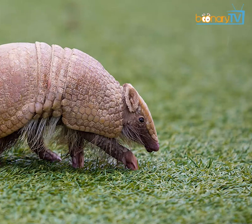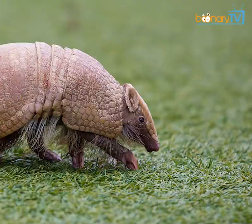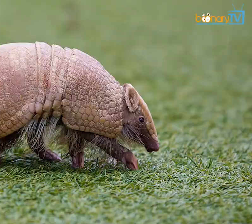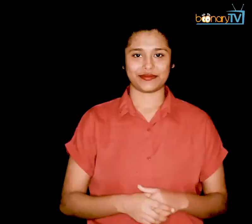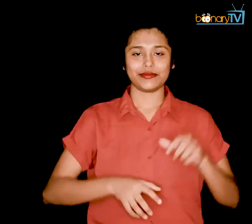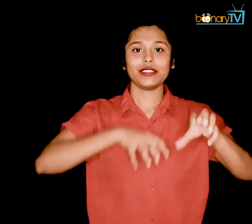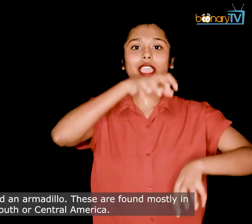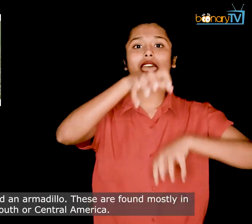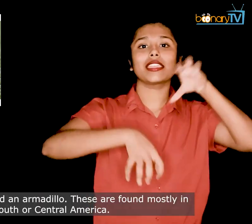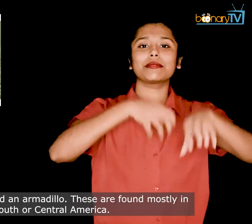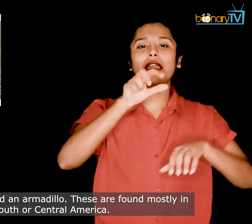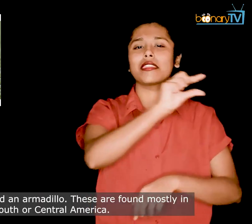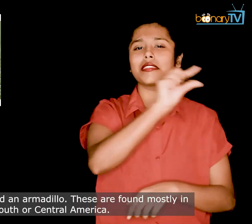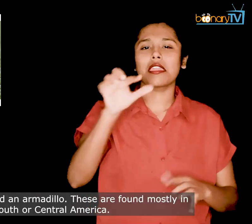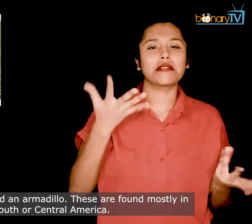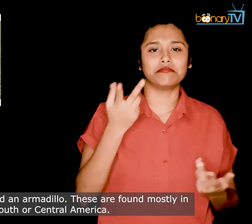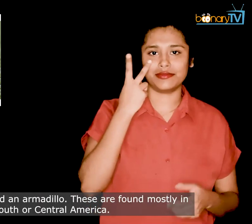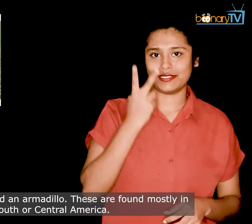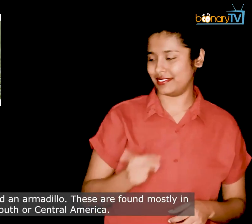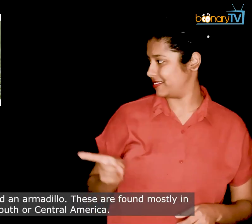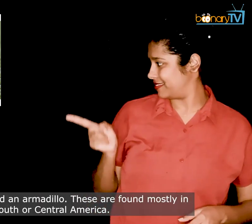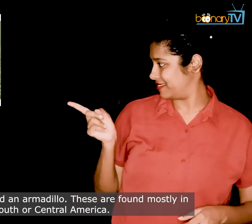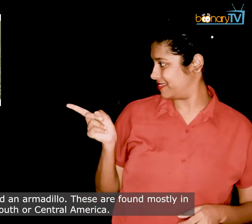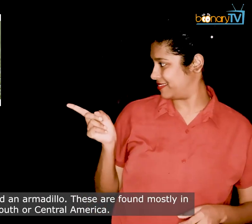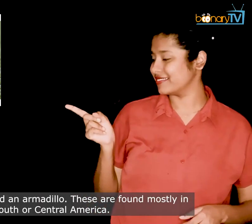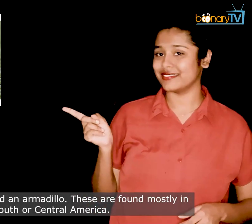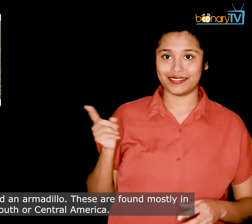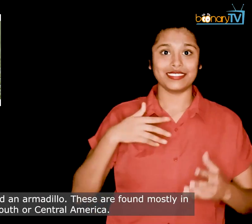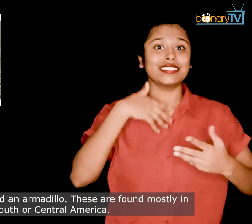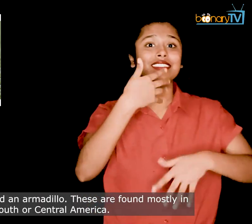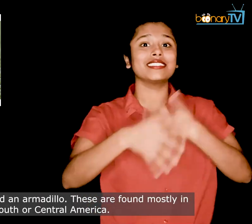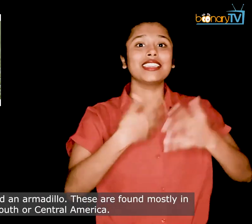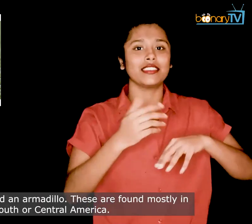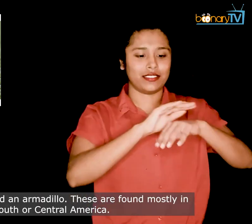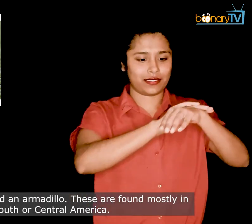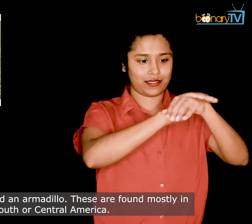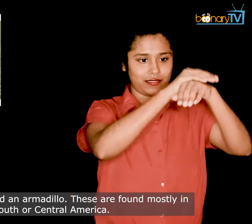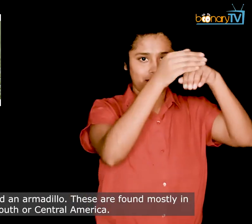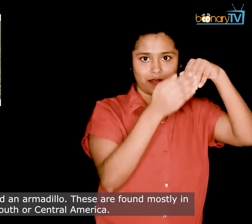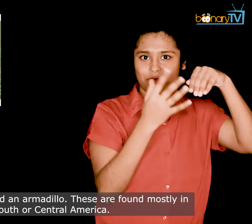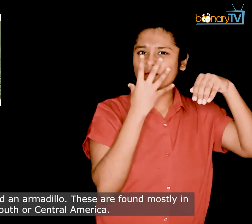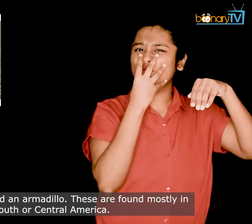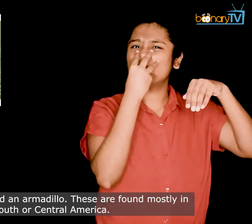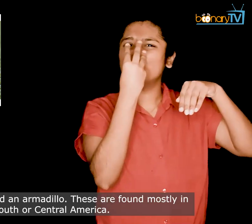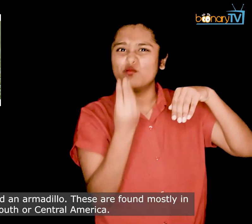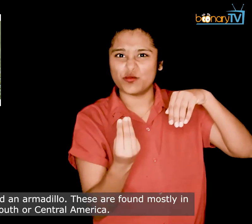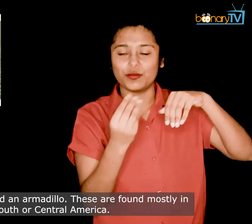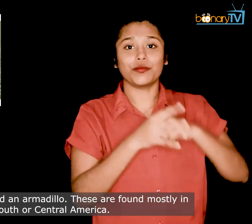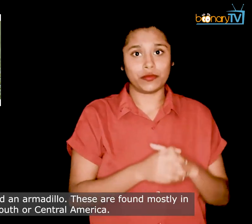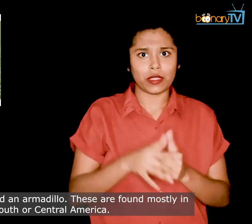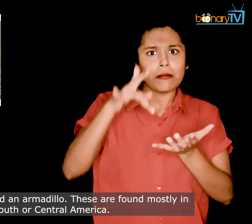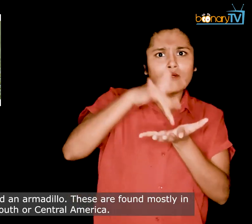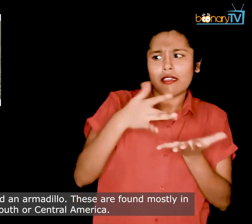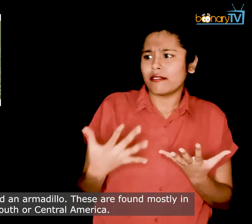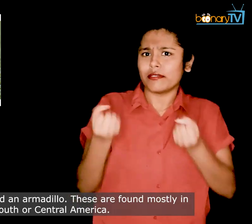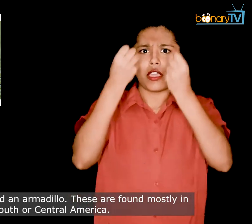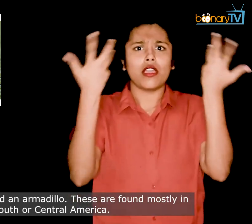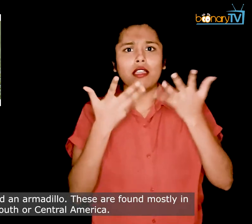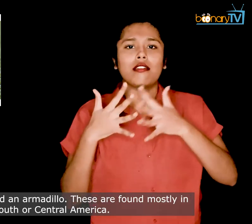This animal is called an armadillo. These are found mostly